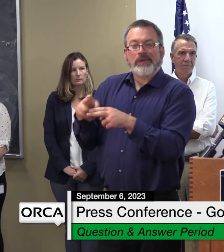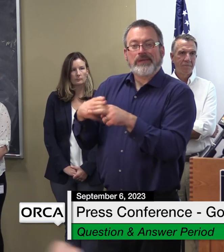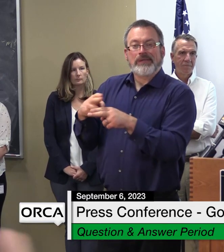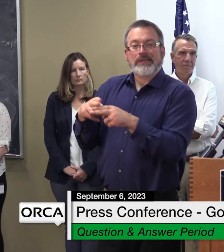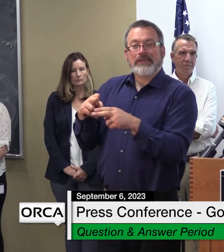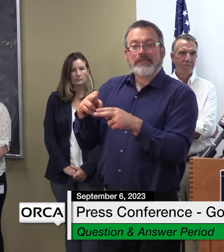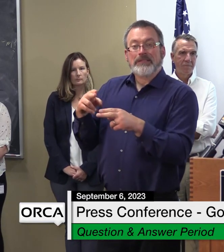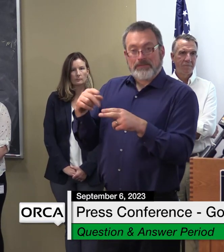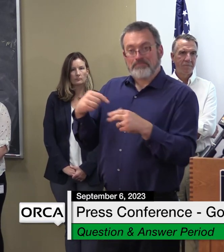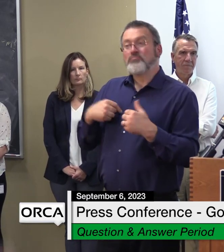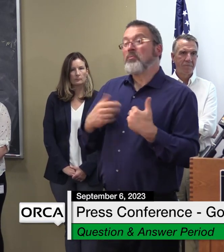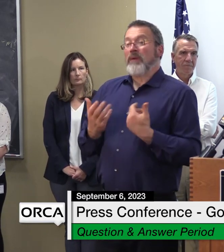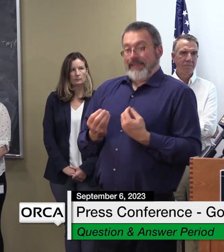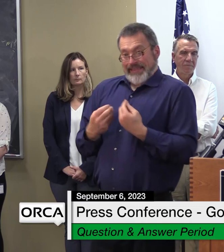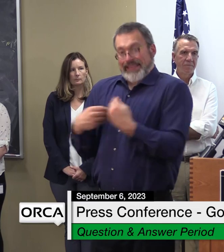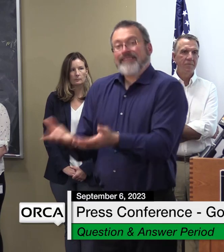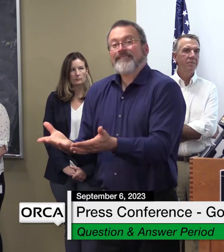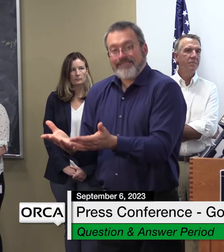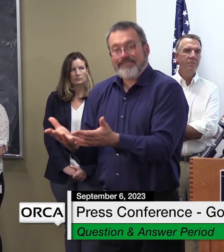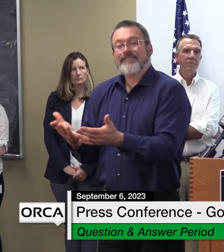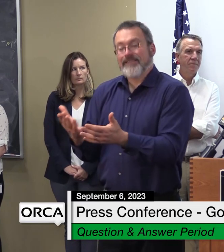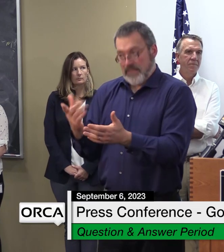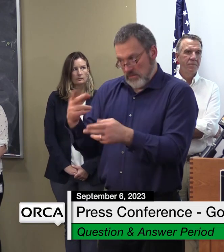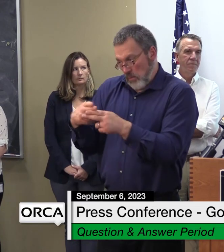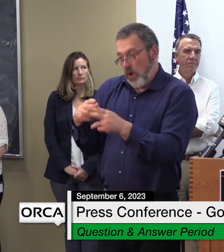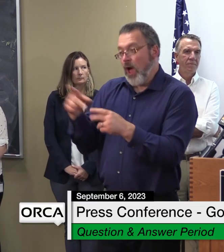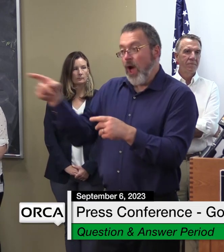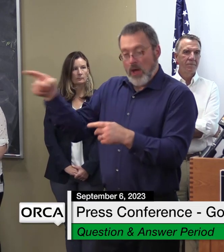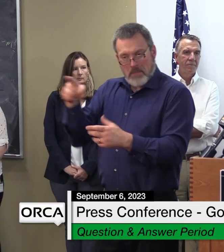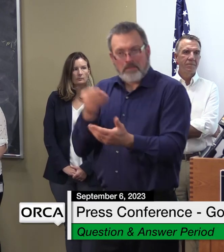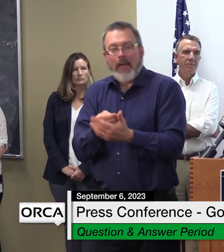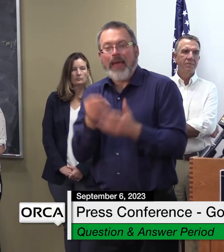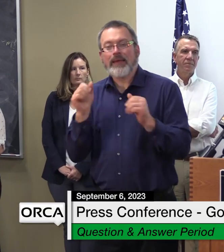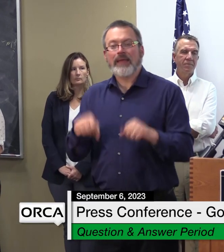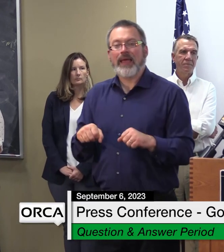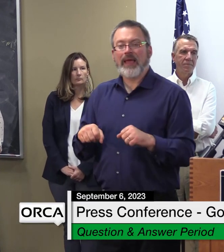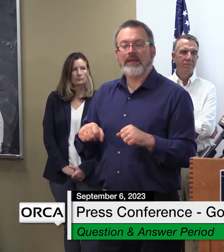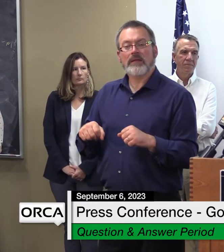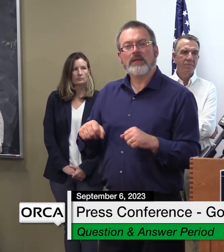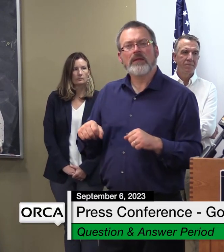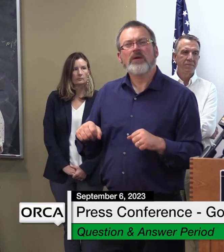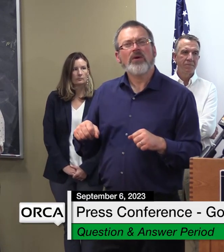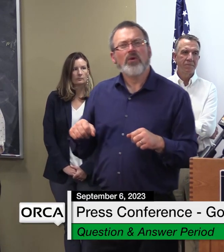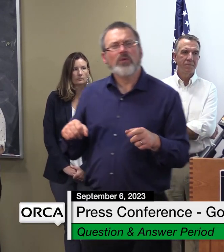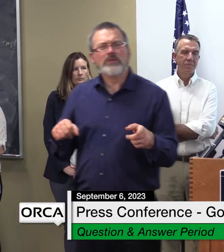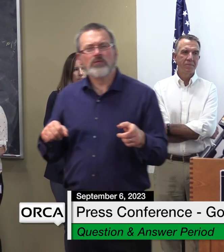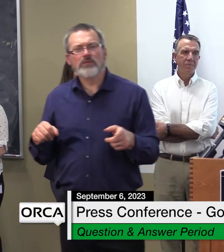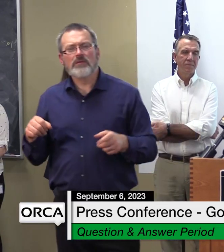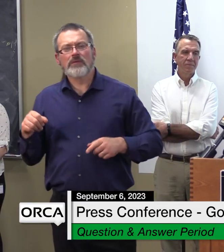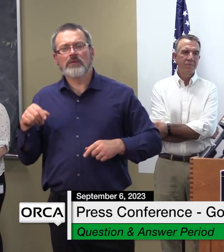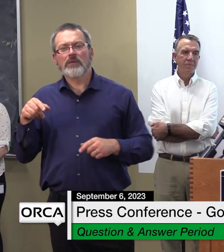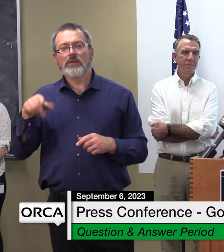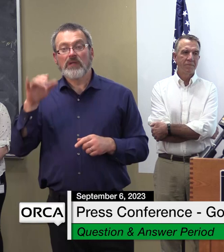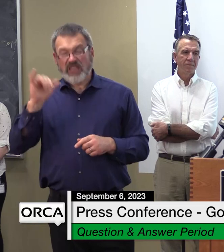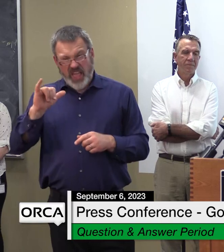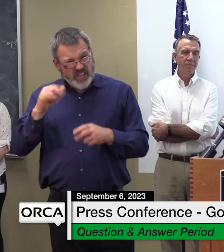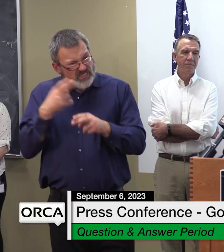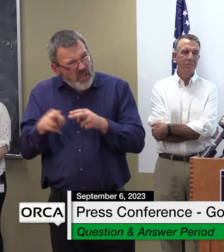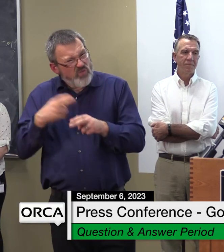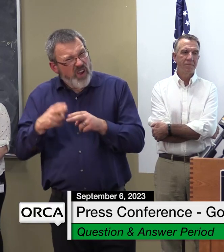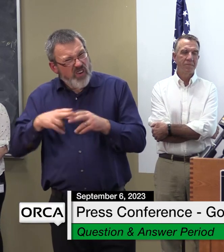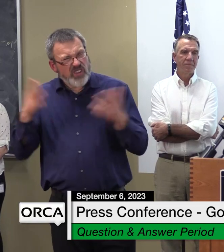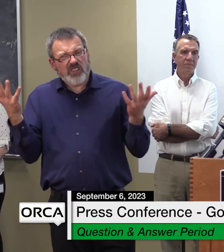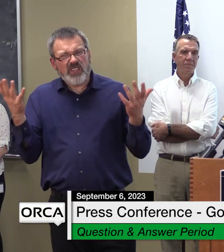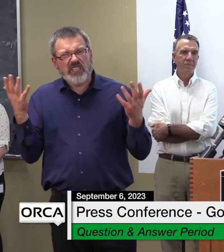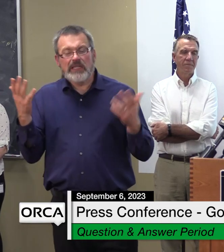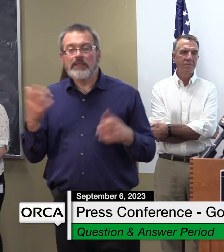them. But that would just be temporary. Well, it depends on where it's located. So if you had a place to place your mobile